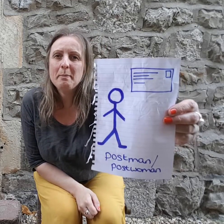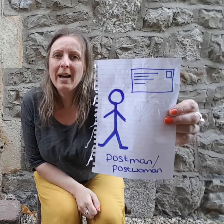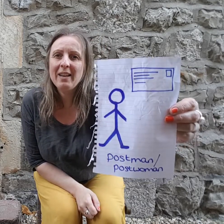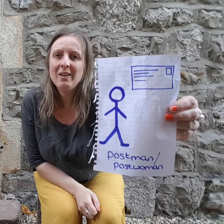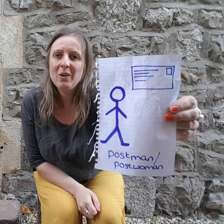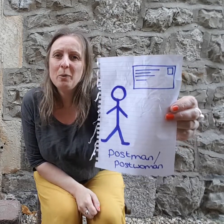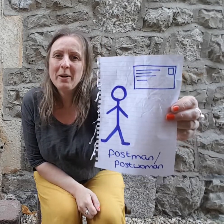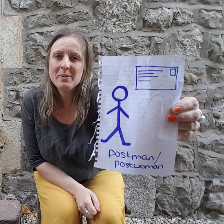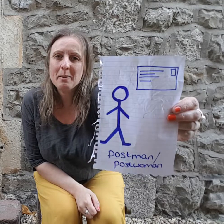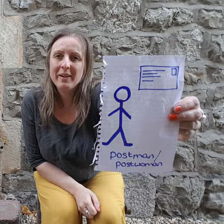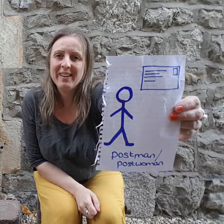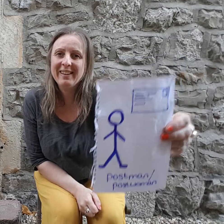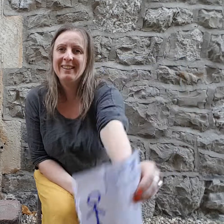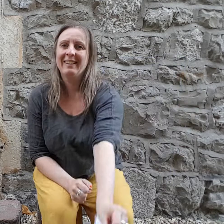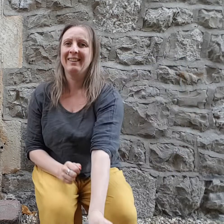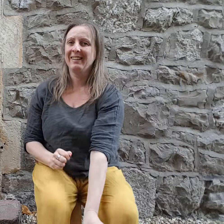postman or postwoman?